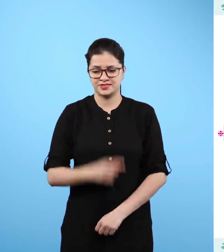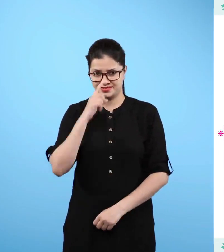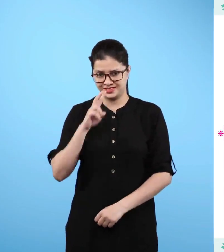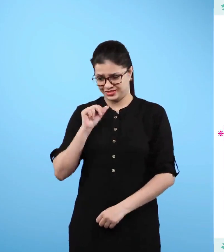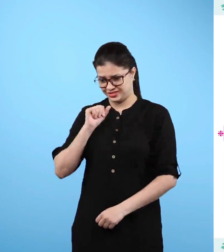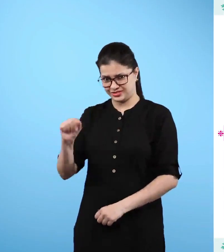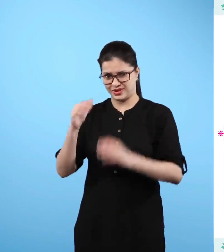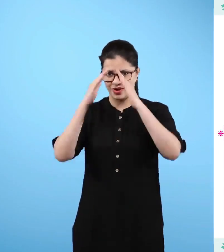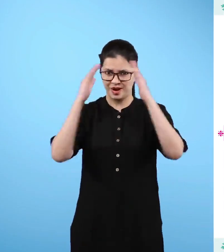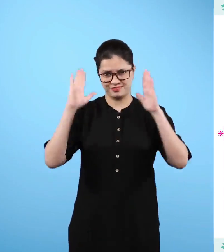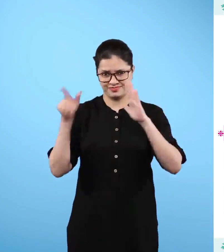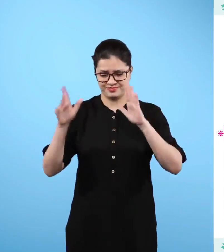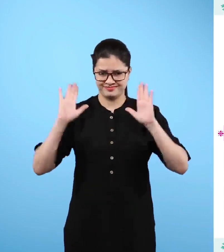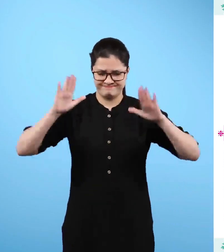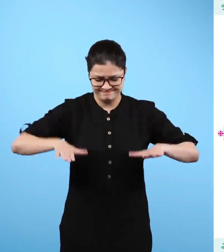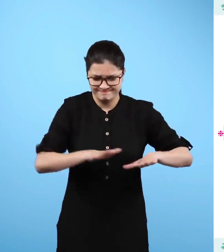which is the front side of her house?